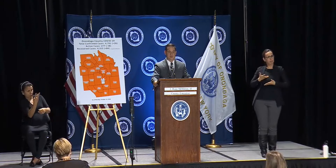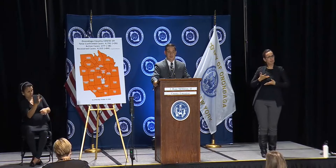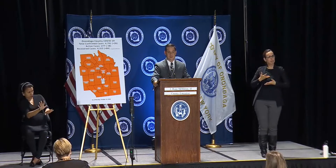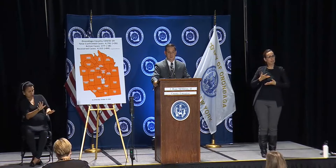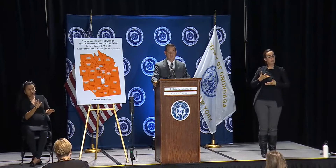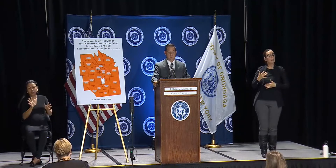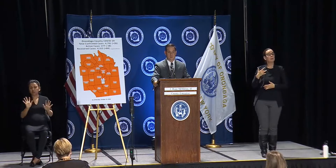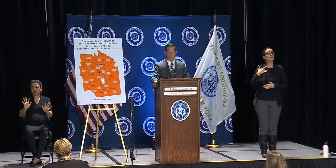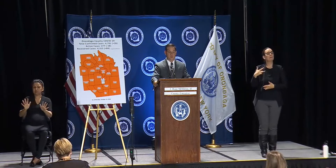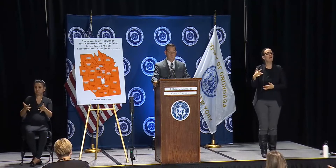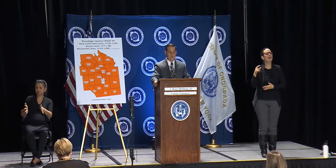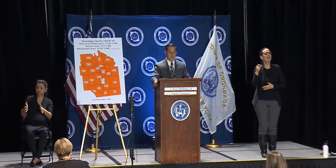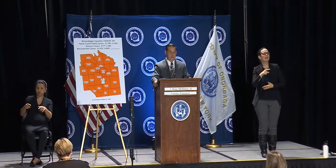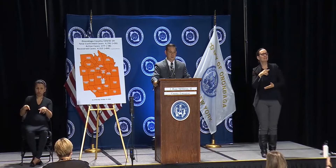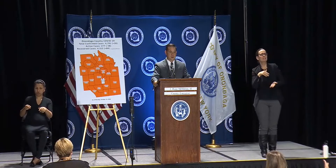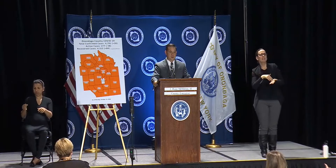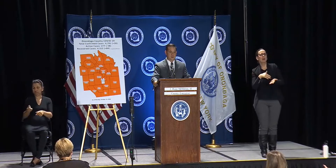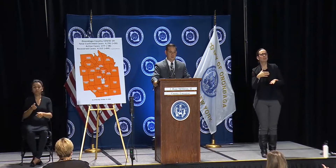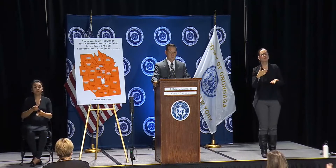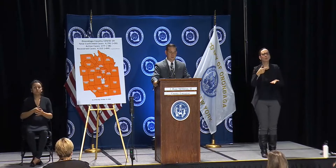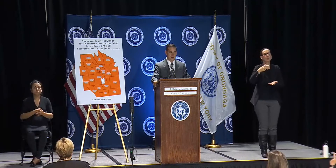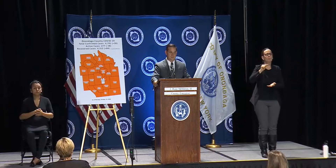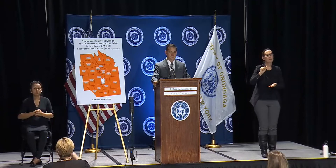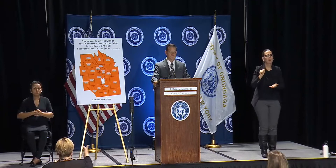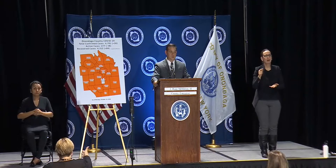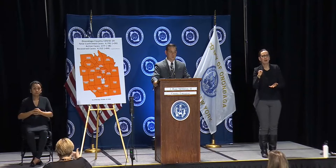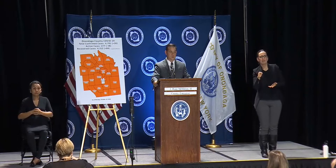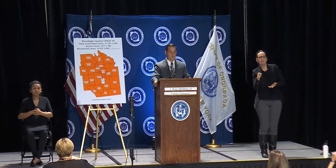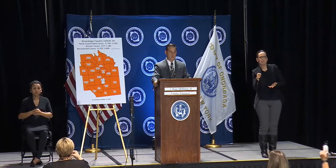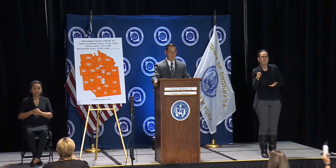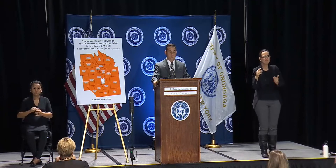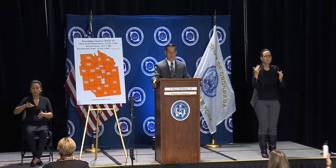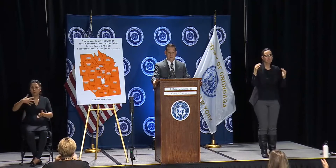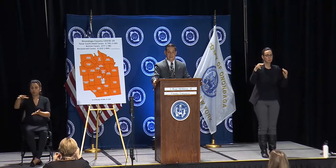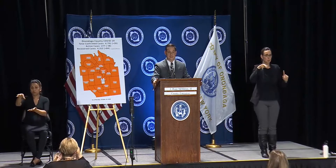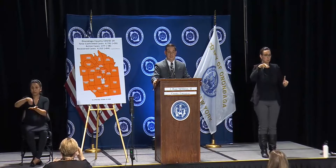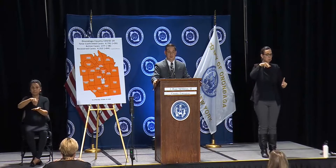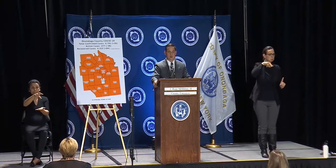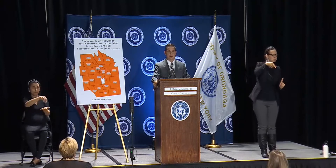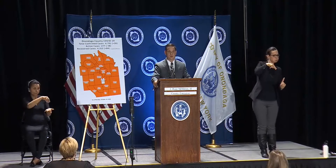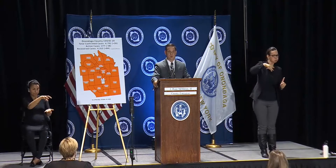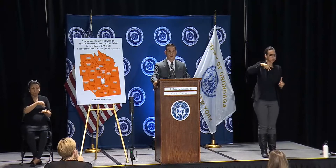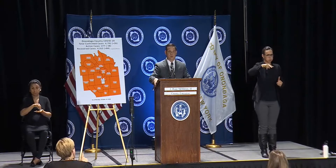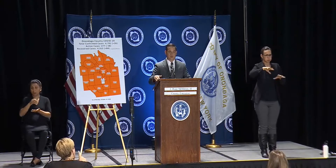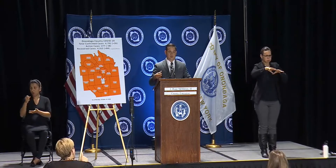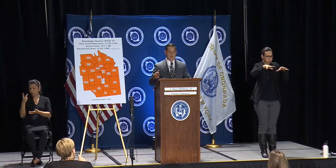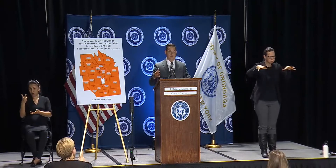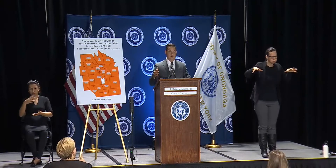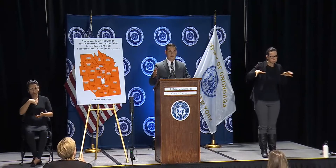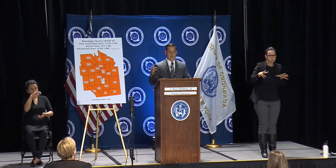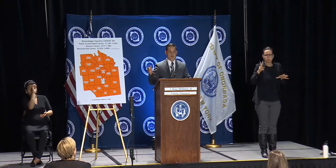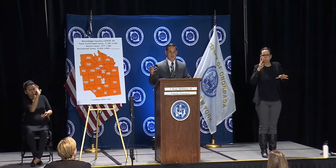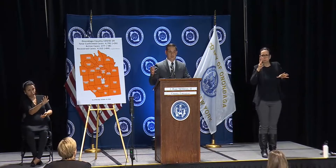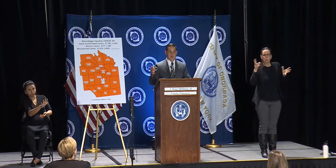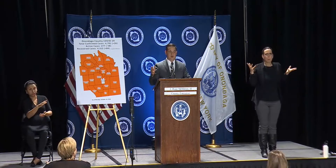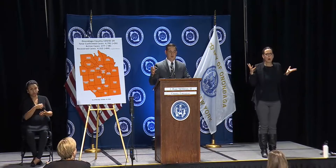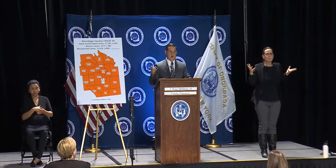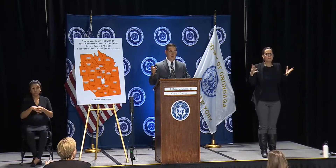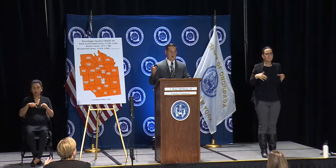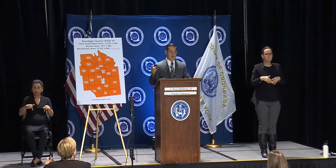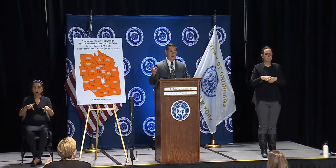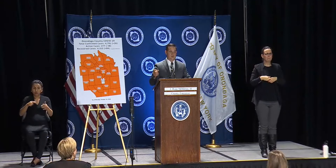the same things, which means to us that people are going to get sick, right? It's when we start to get